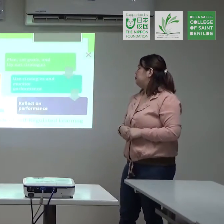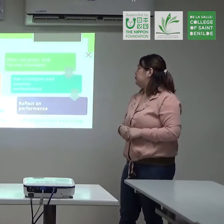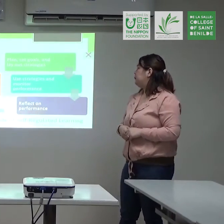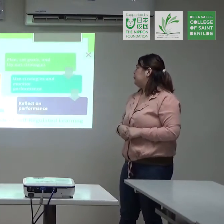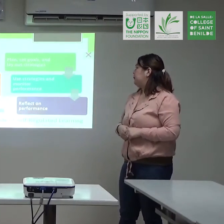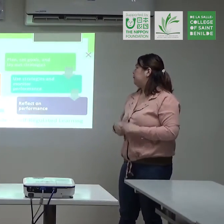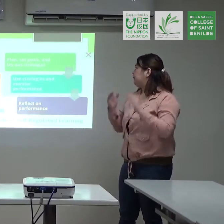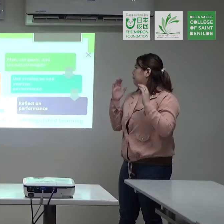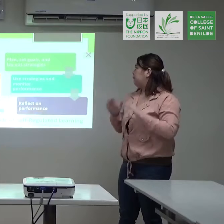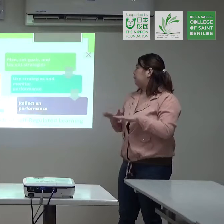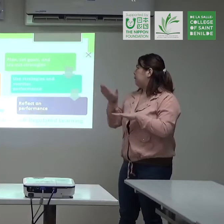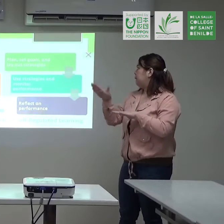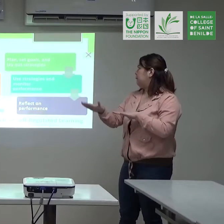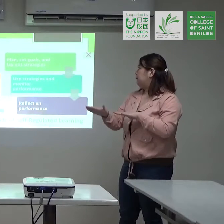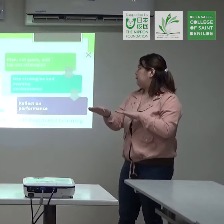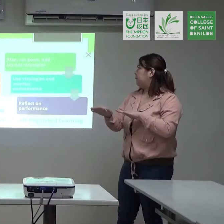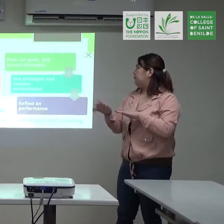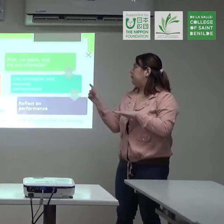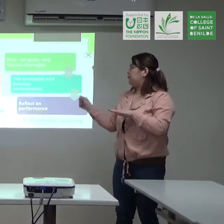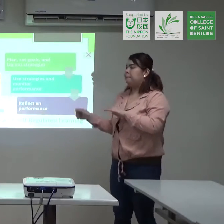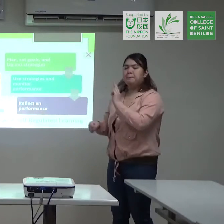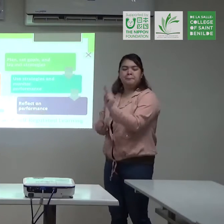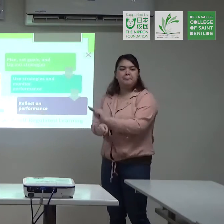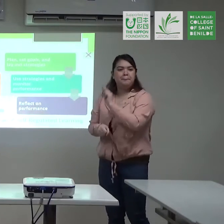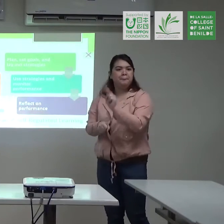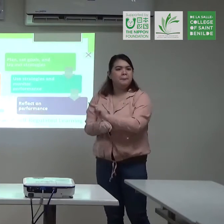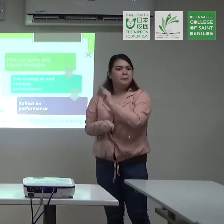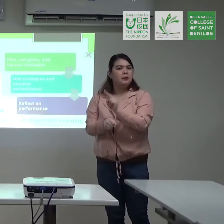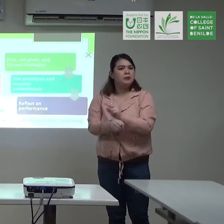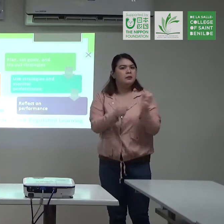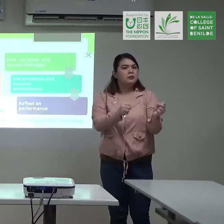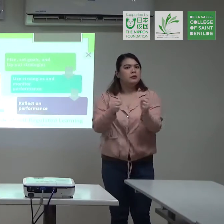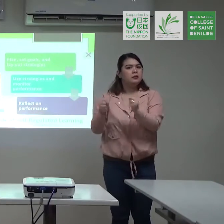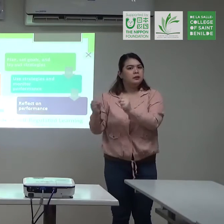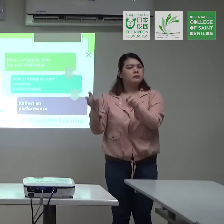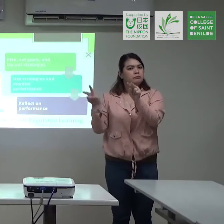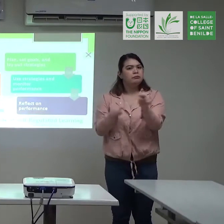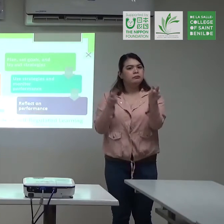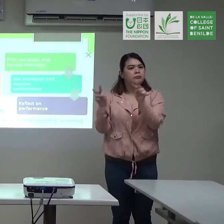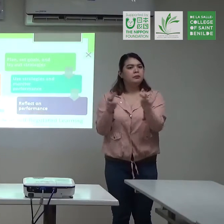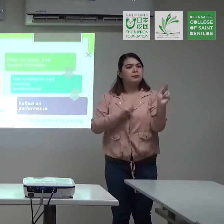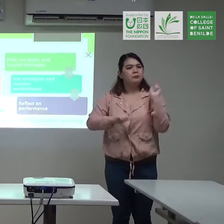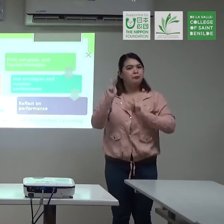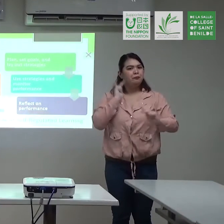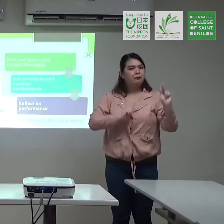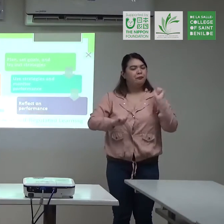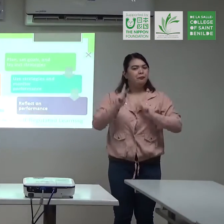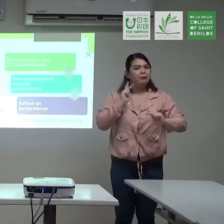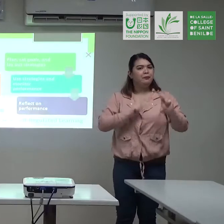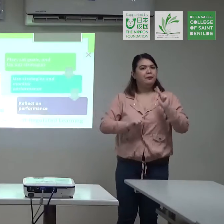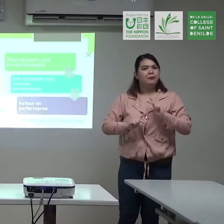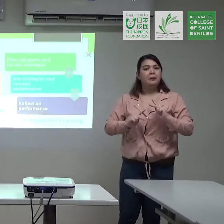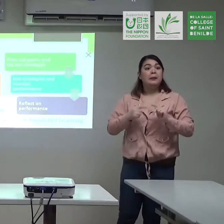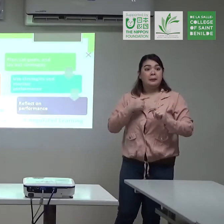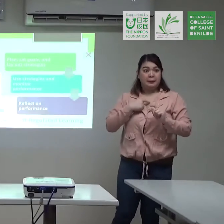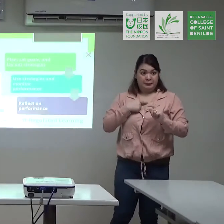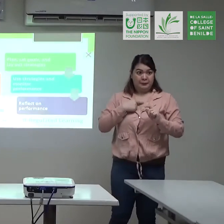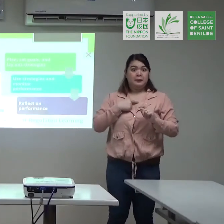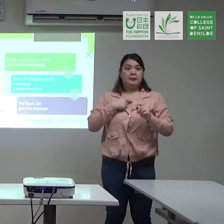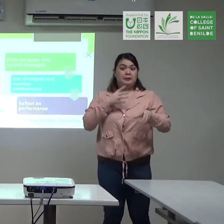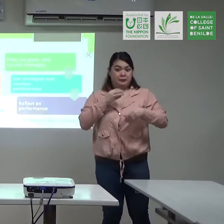step is use strategies and monitor performance. I'd like to underscore the